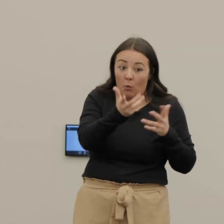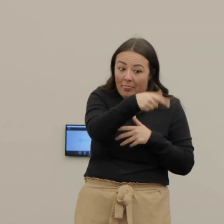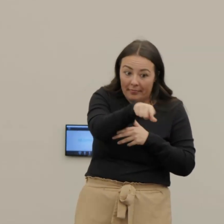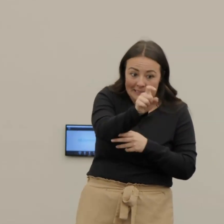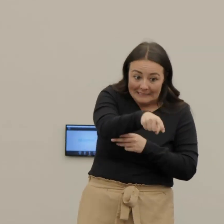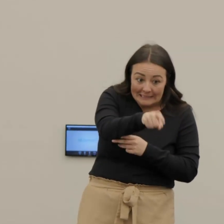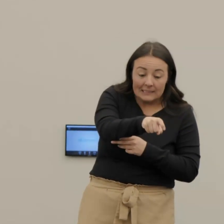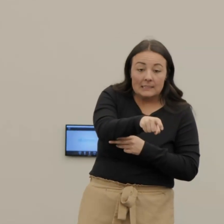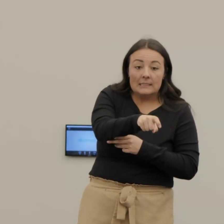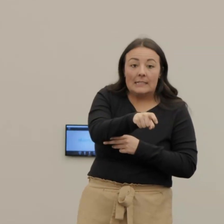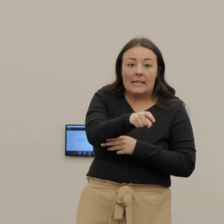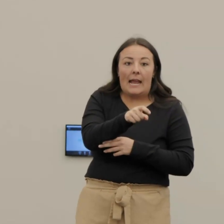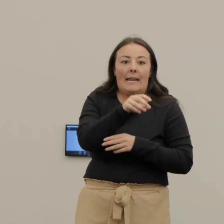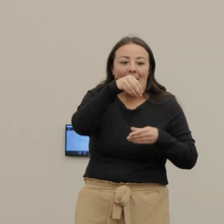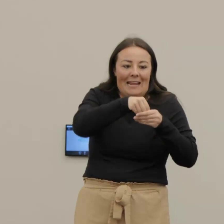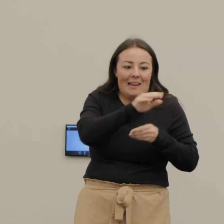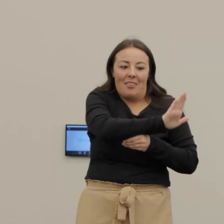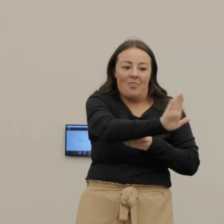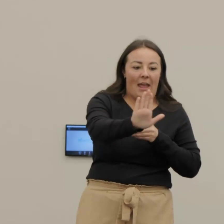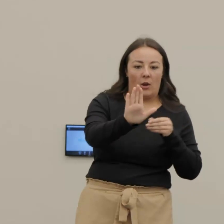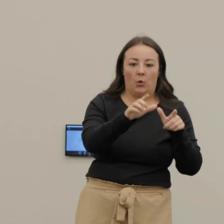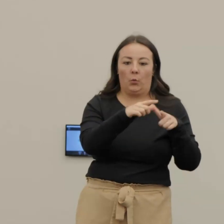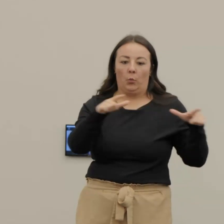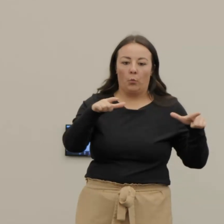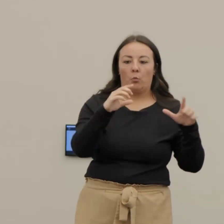your words, their words.